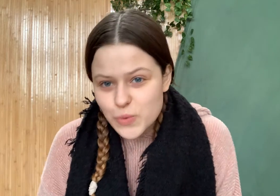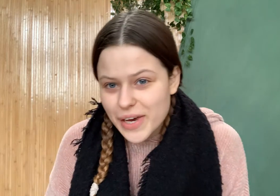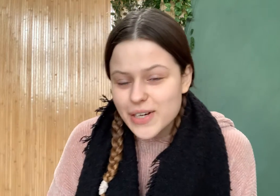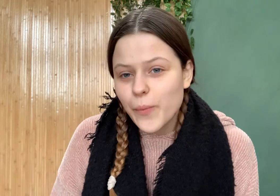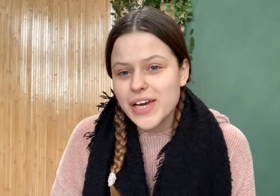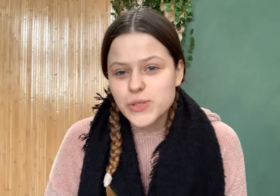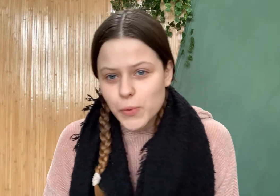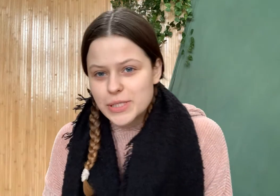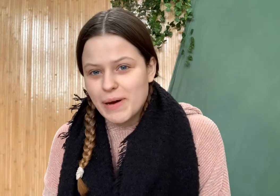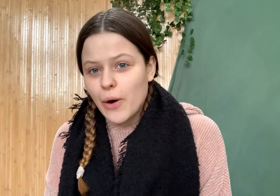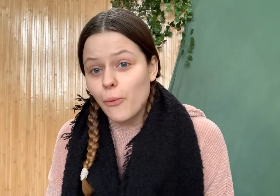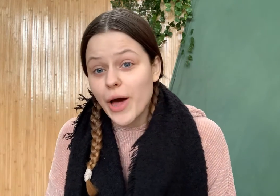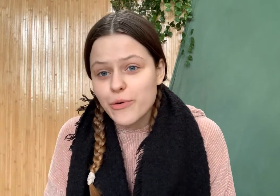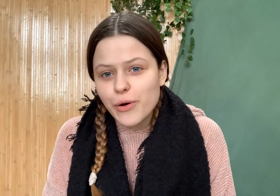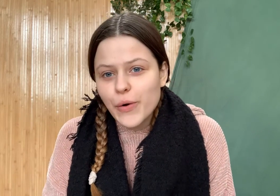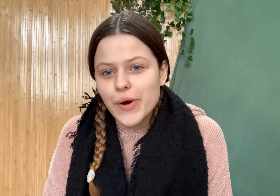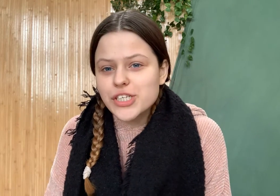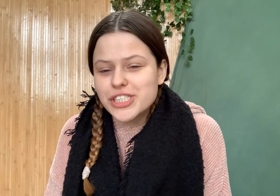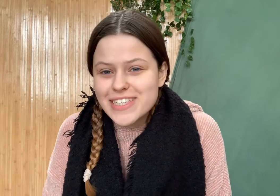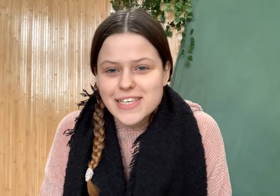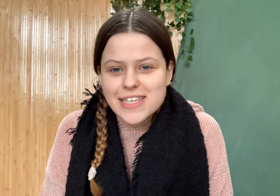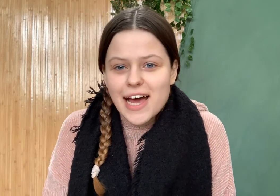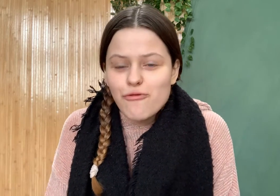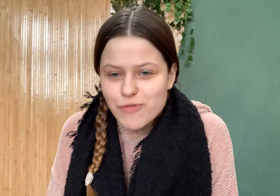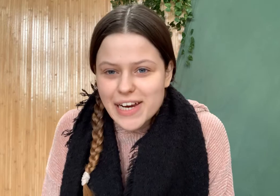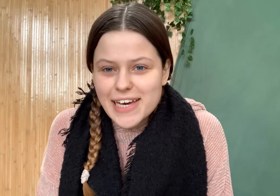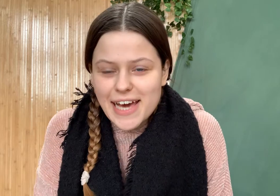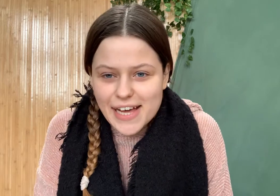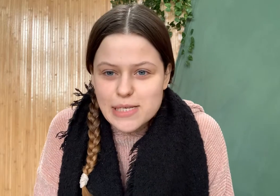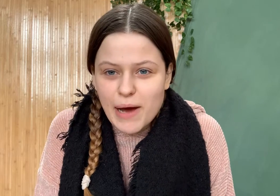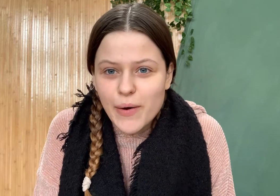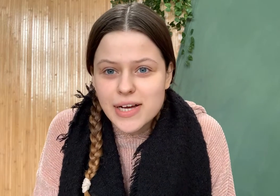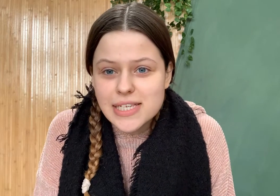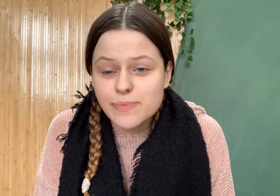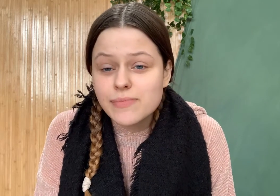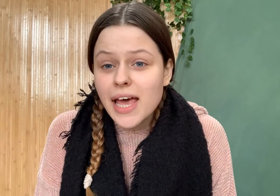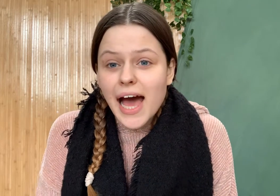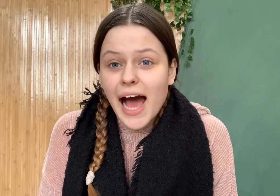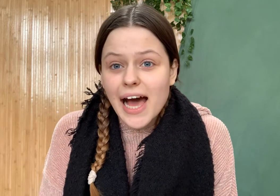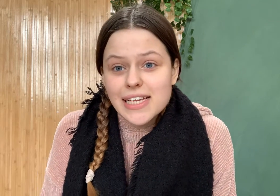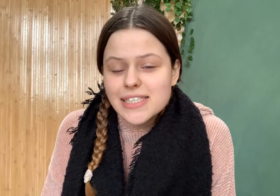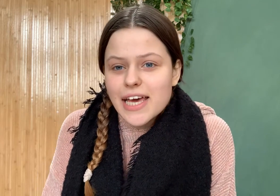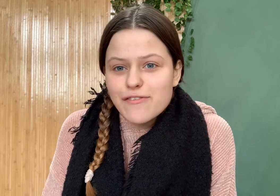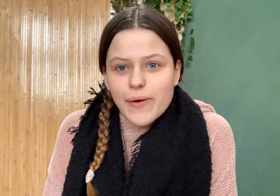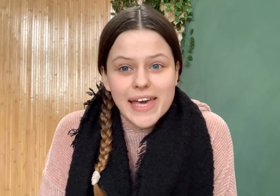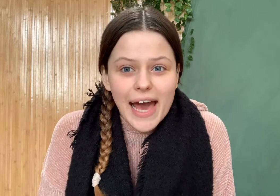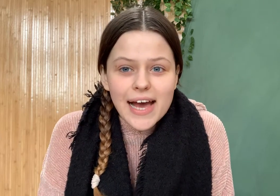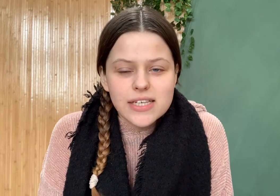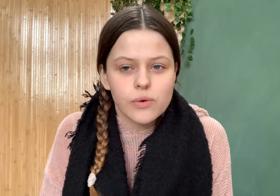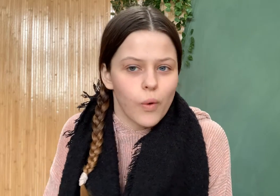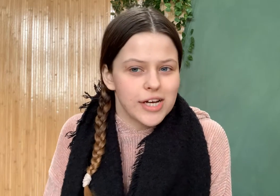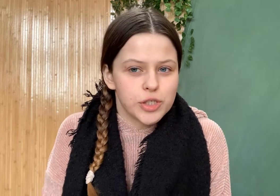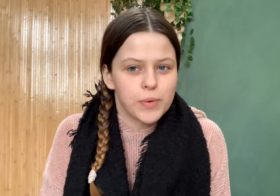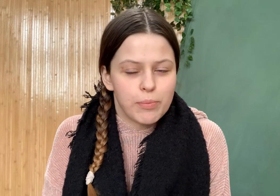last week we talked about whether or not Jesus really cares about us, and if he cares, why should we